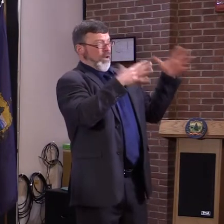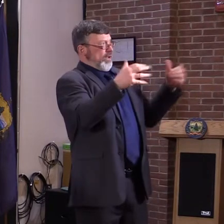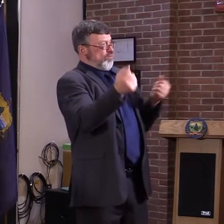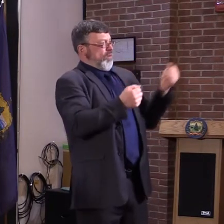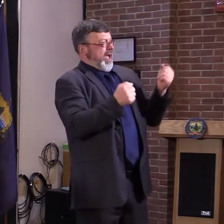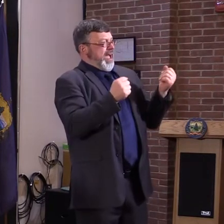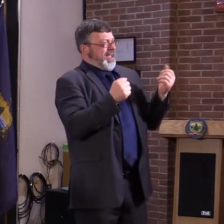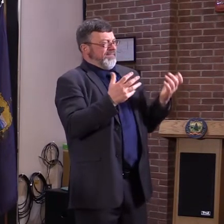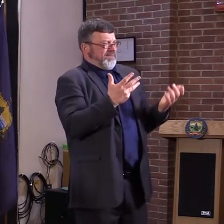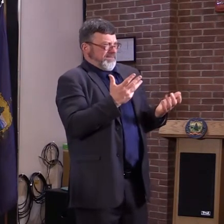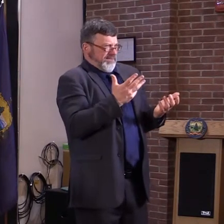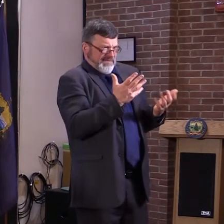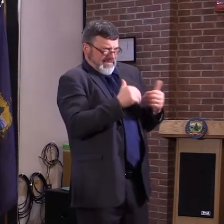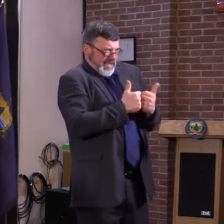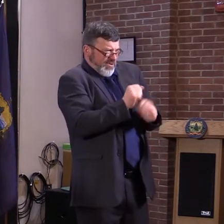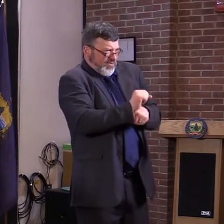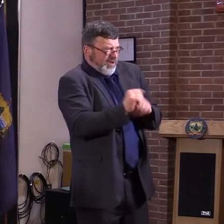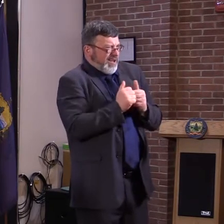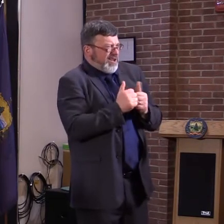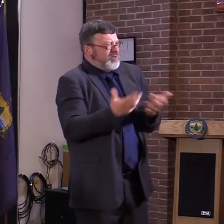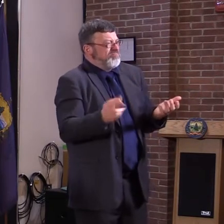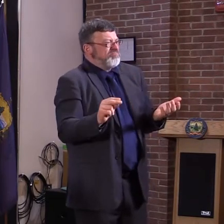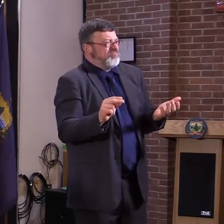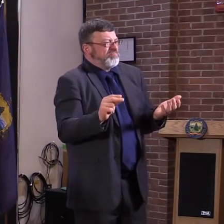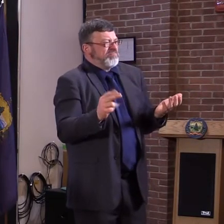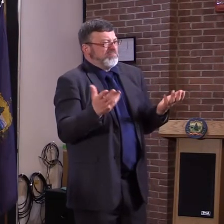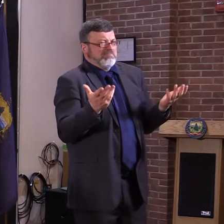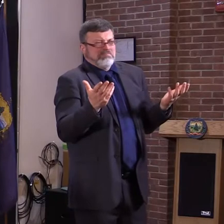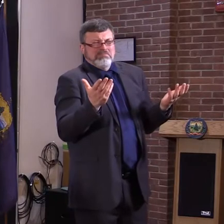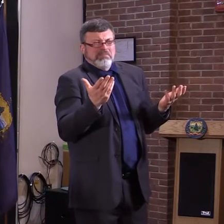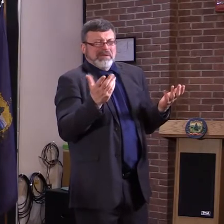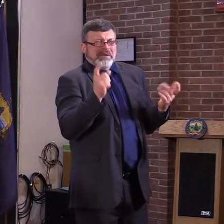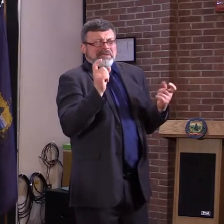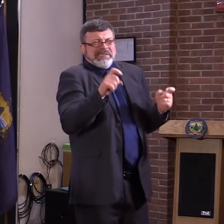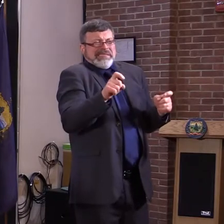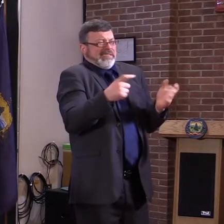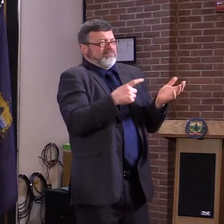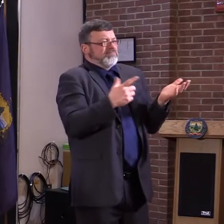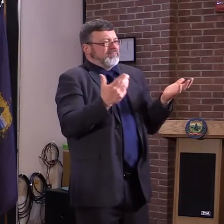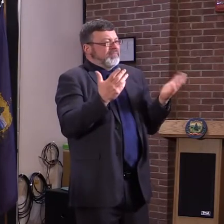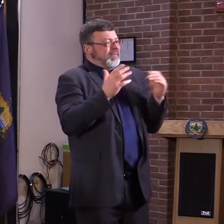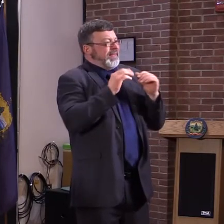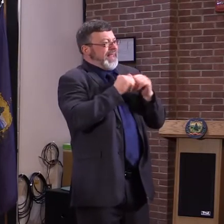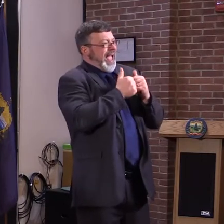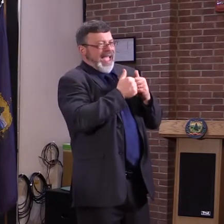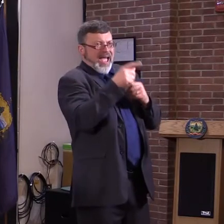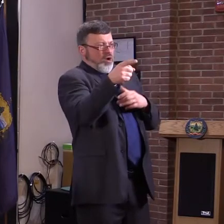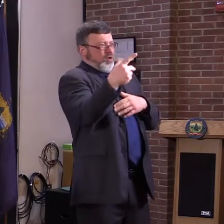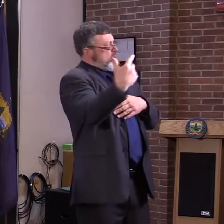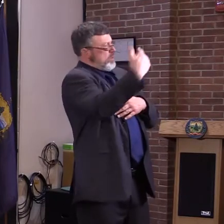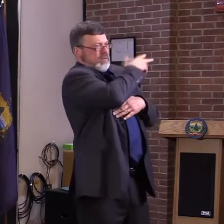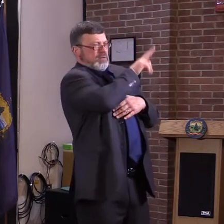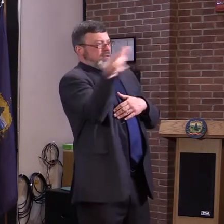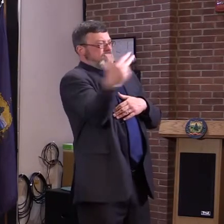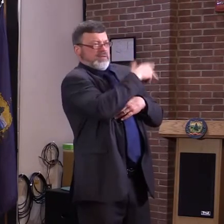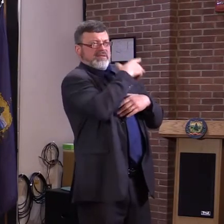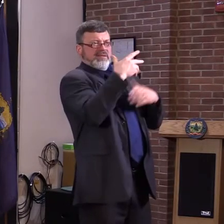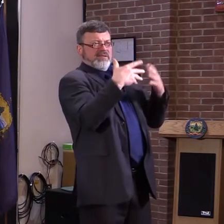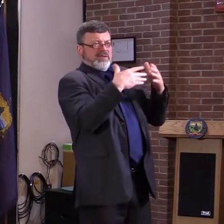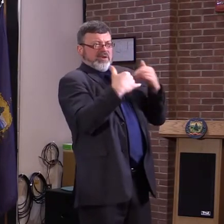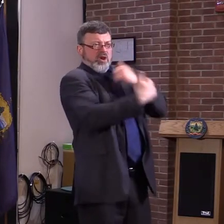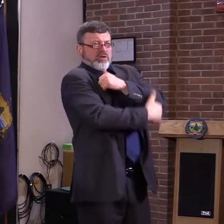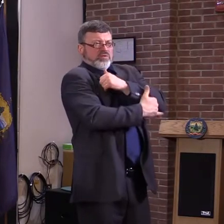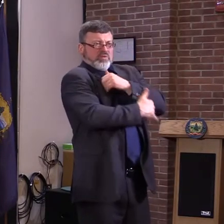it seems as though, another way to get freight and so forth across the border, where one person might